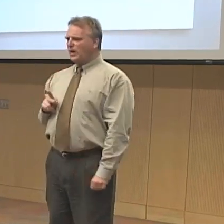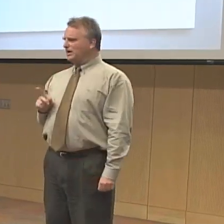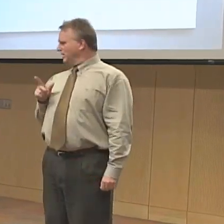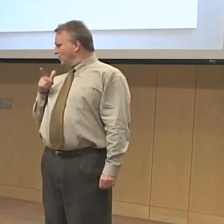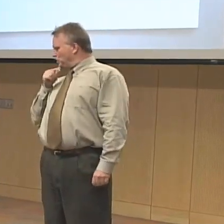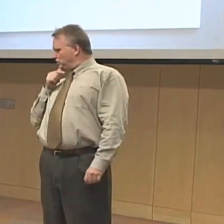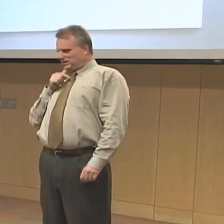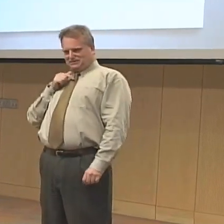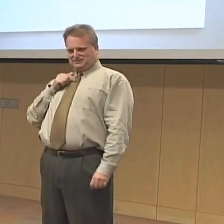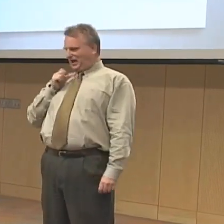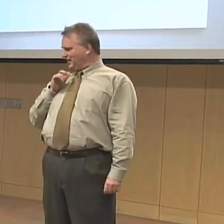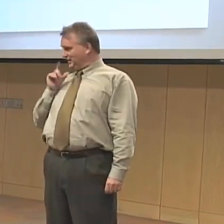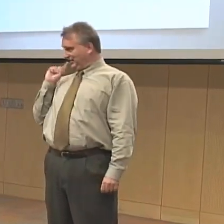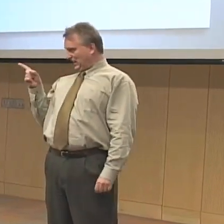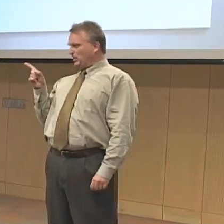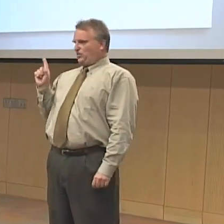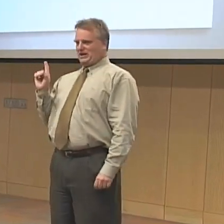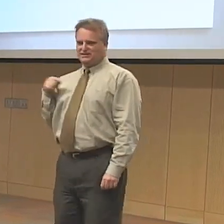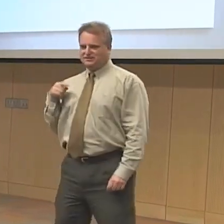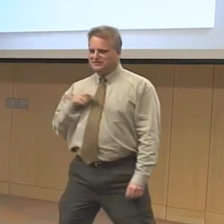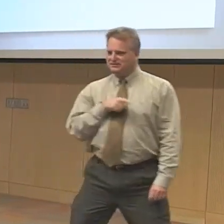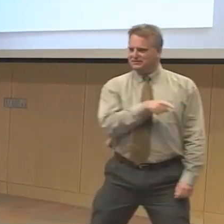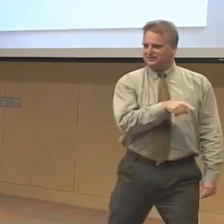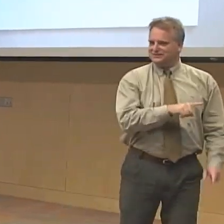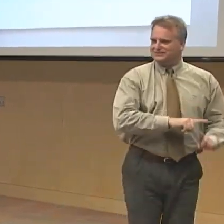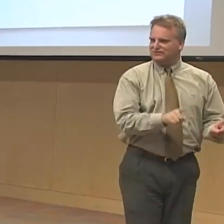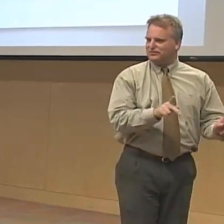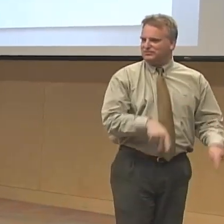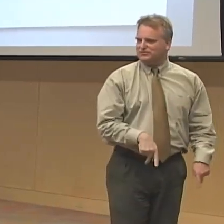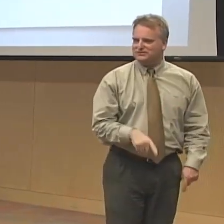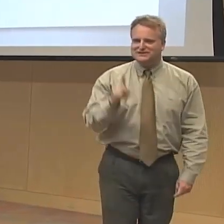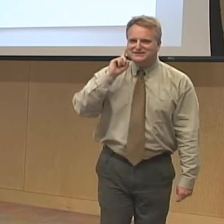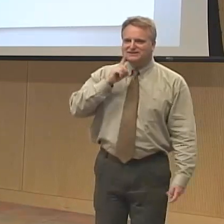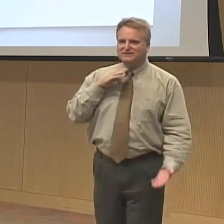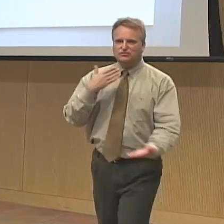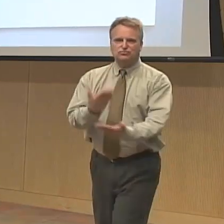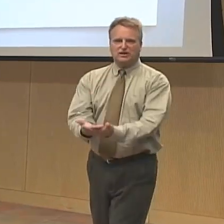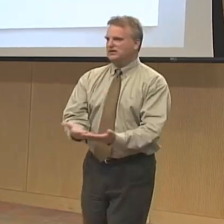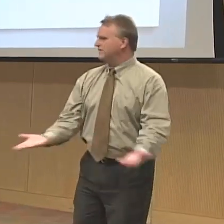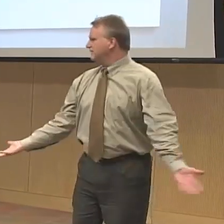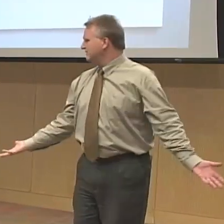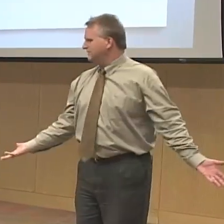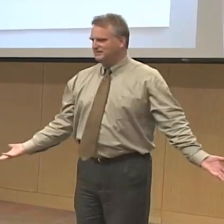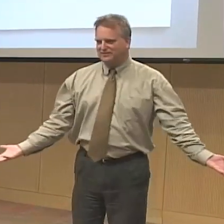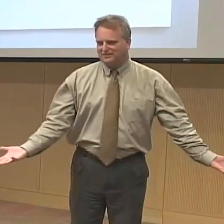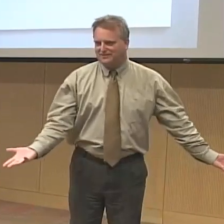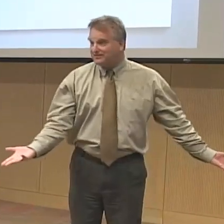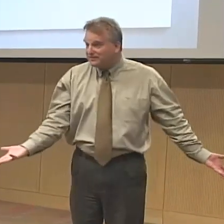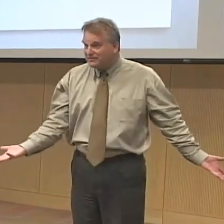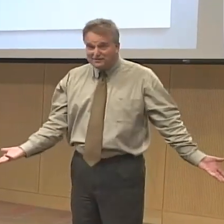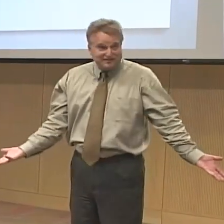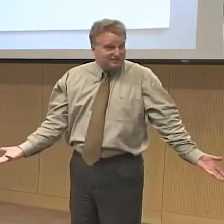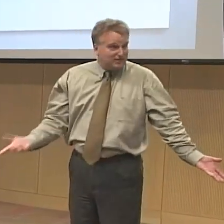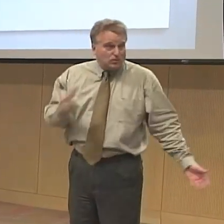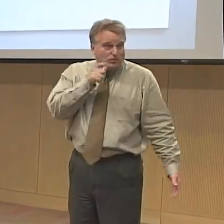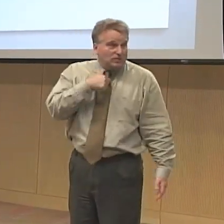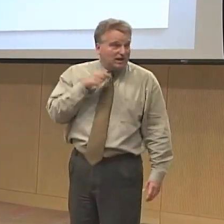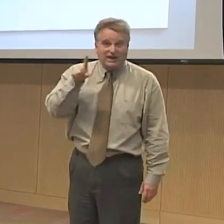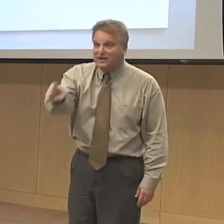can look and say, okay, avoid Sally, there's Bill. Go to the right person. A deaf person with that same information may go, who can